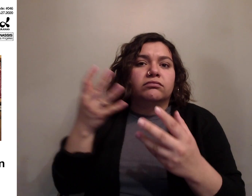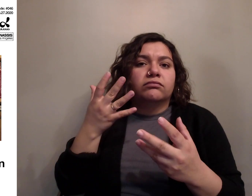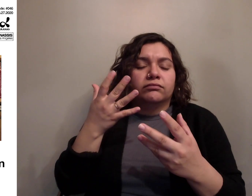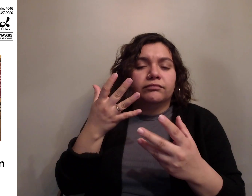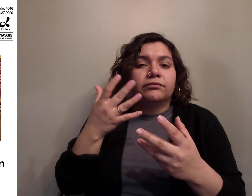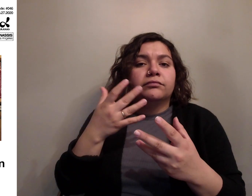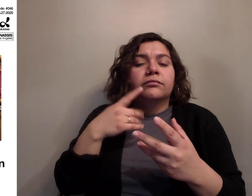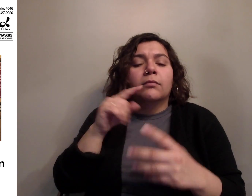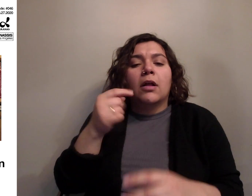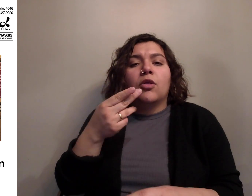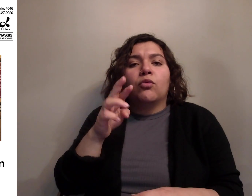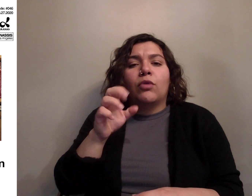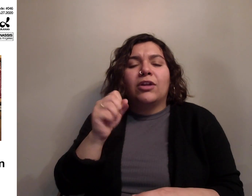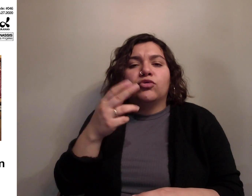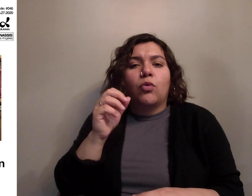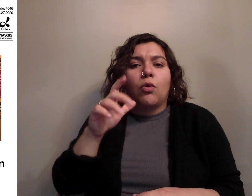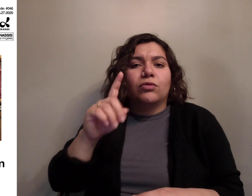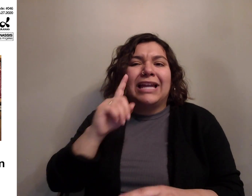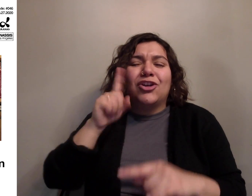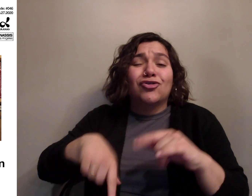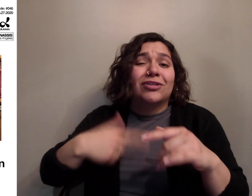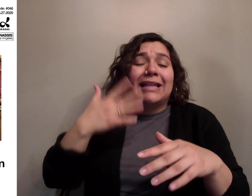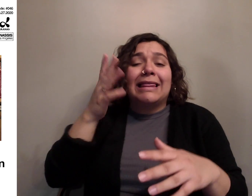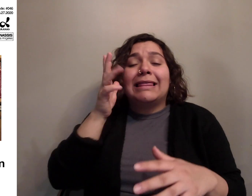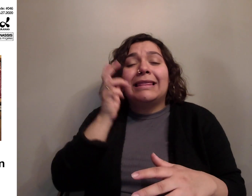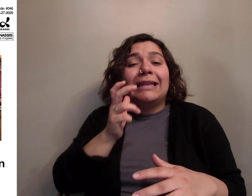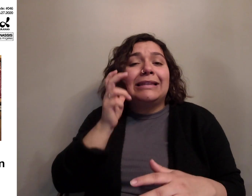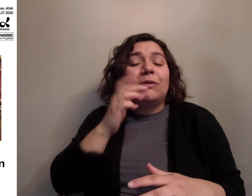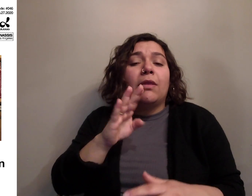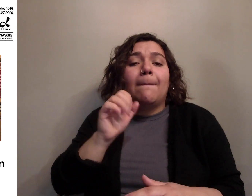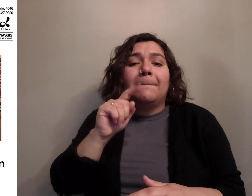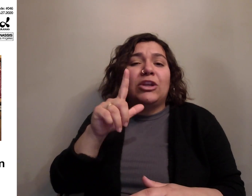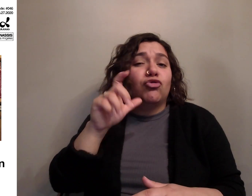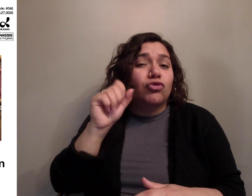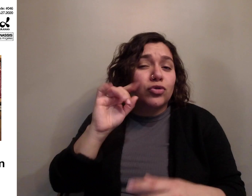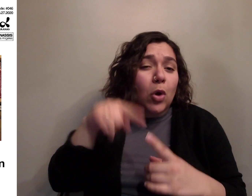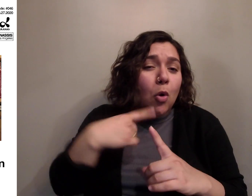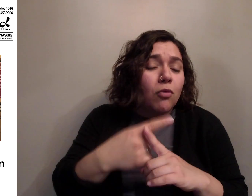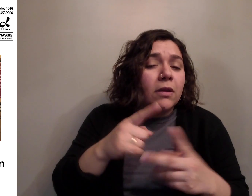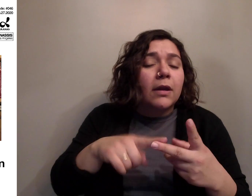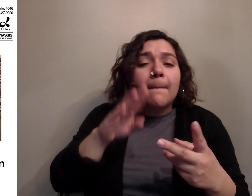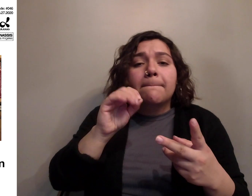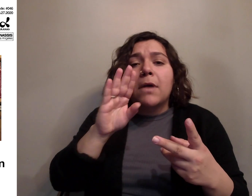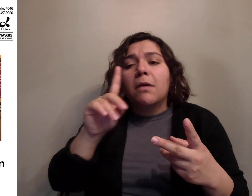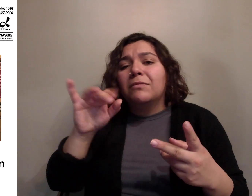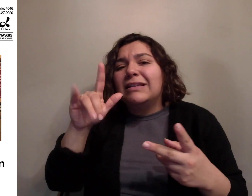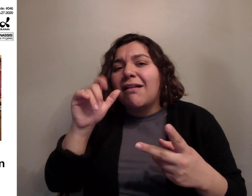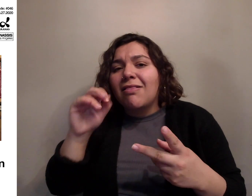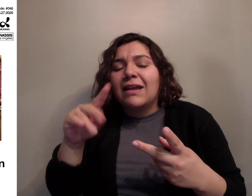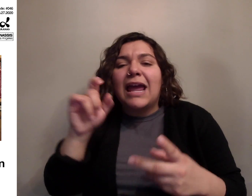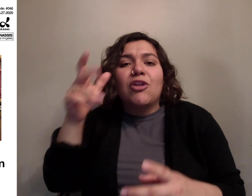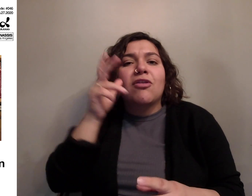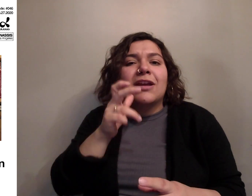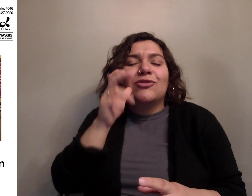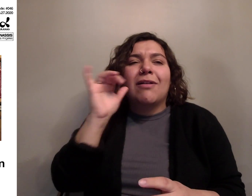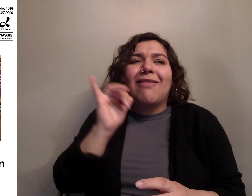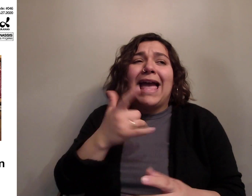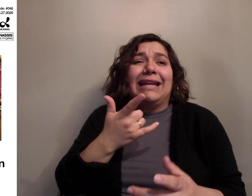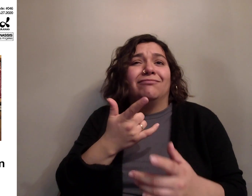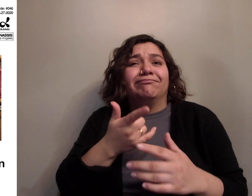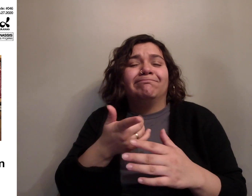of found these thresholds for me. I couldn't enter just by sort of listening to the Beatles or Bob Dylan. I had to enter through the